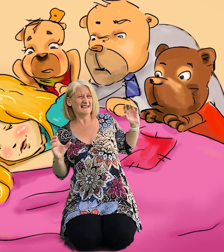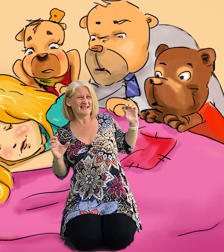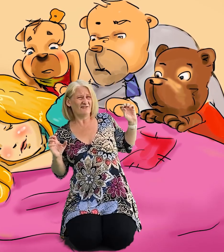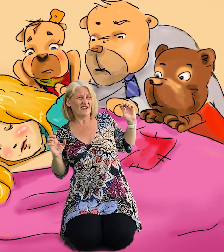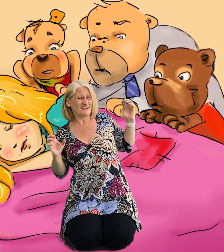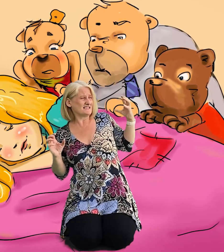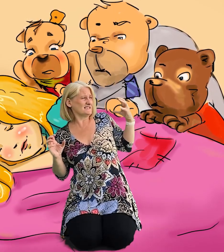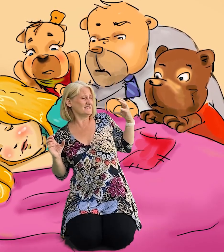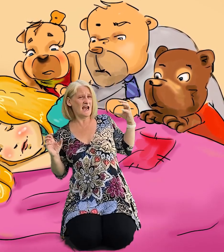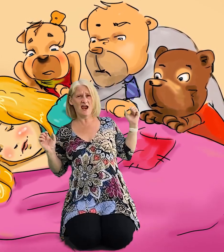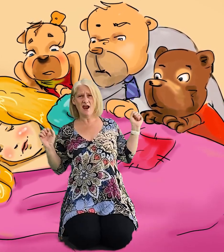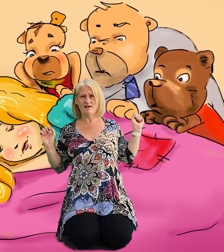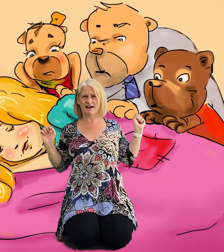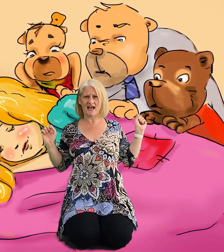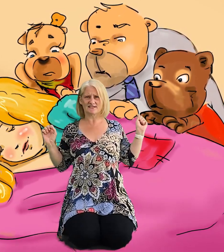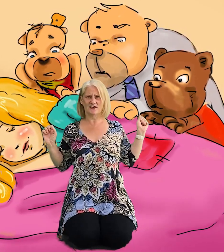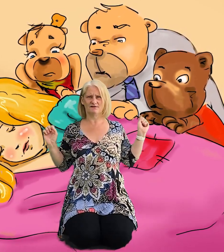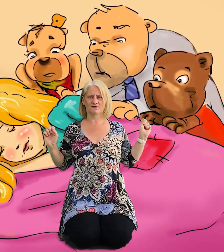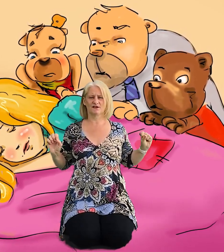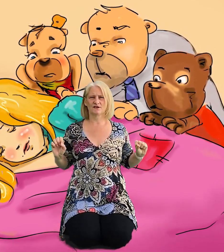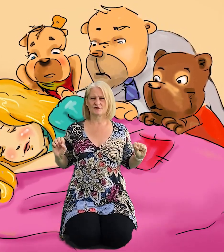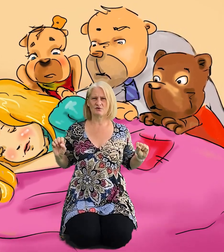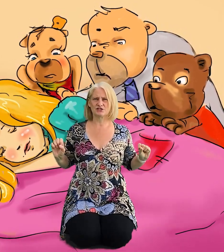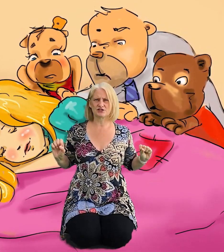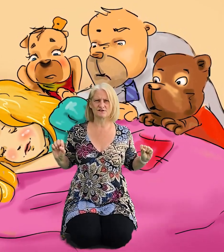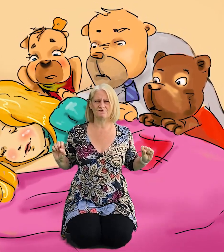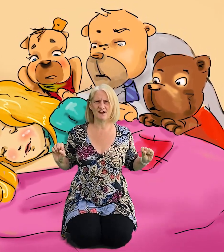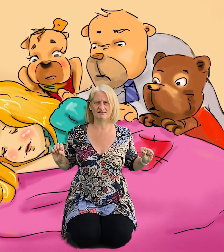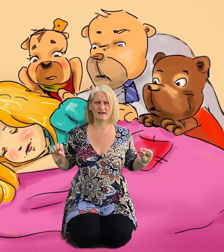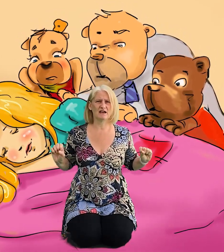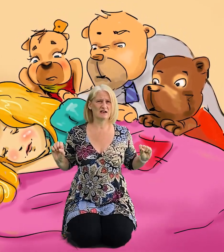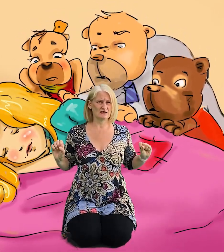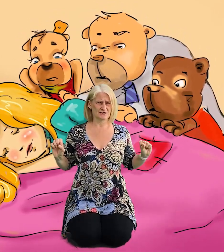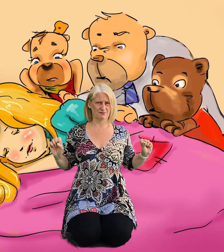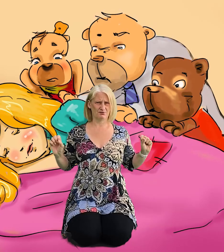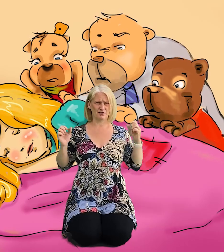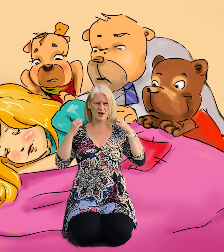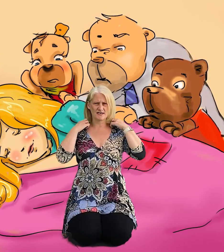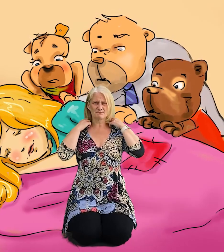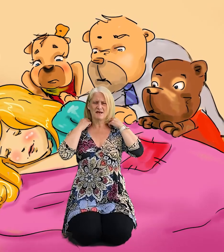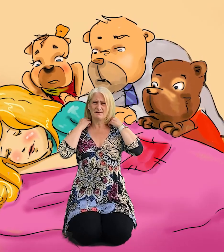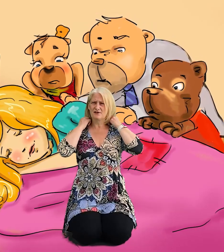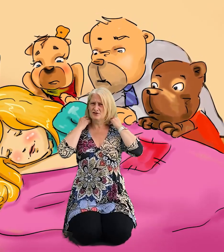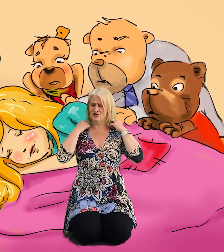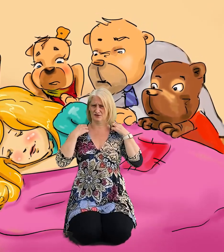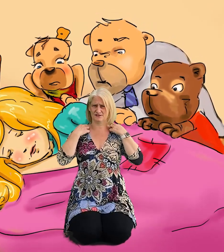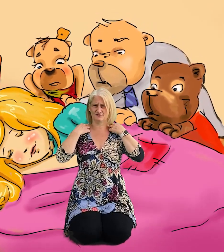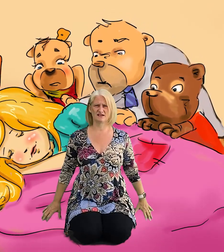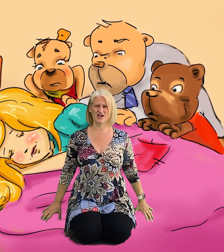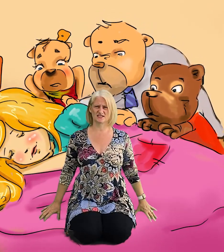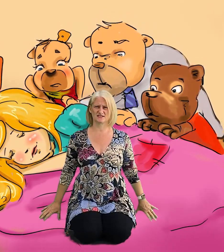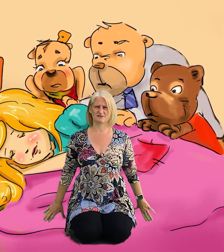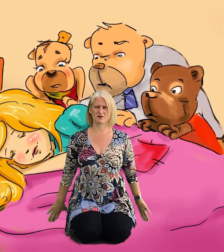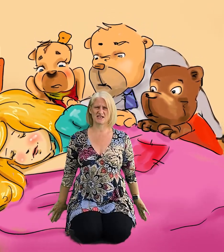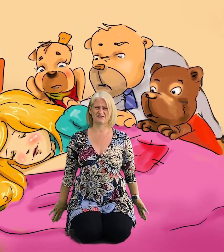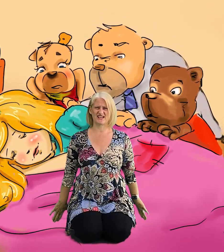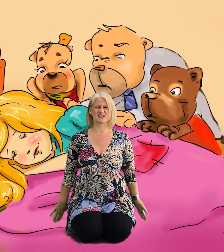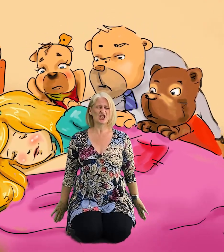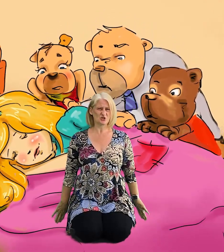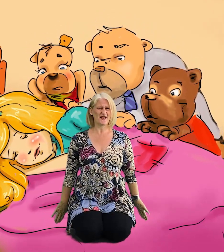and little face staring at her. So, she's got a very surprised, maybe a not-so-nice surprised face. Shall we